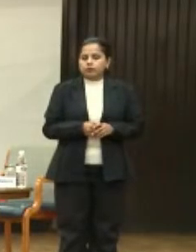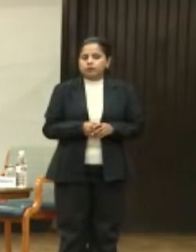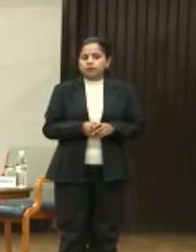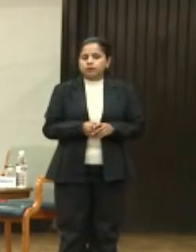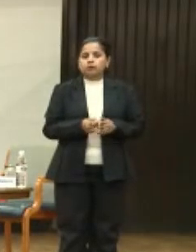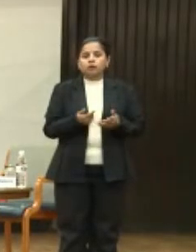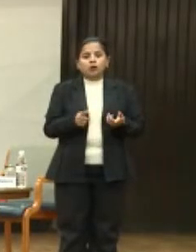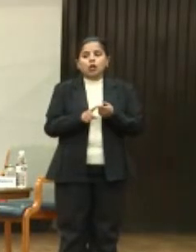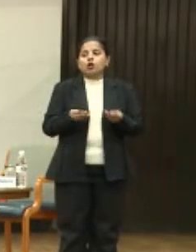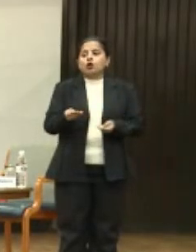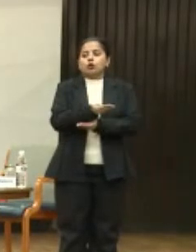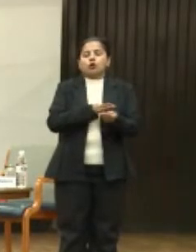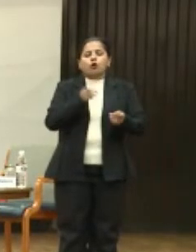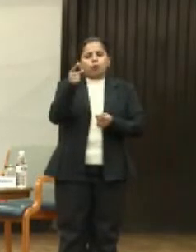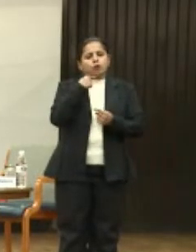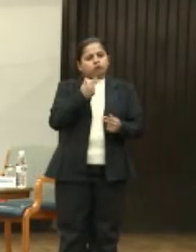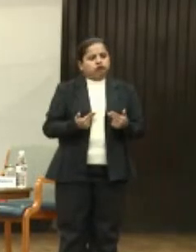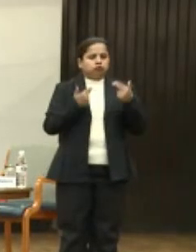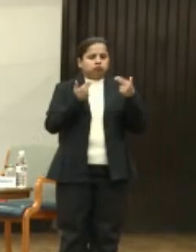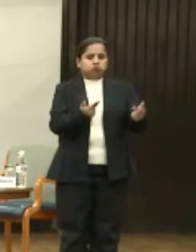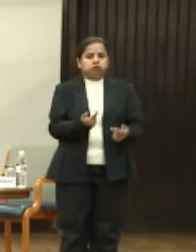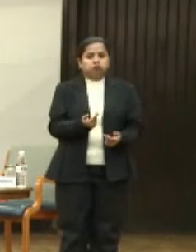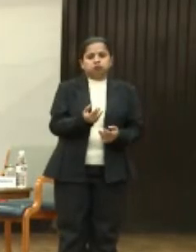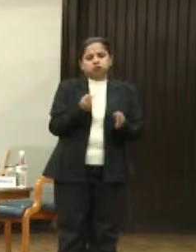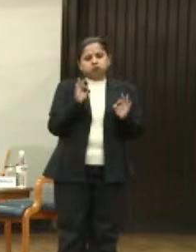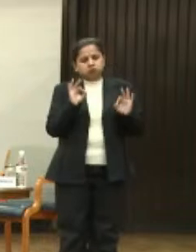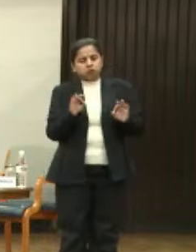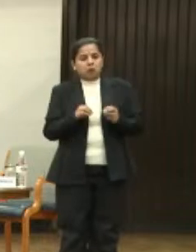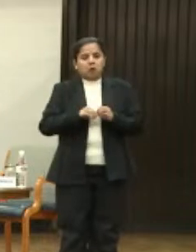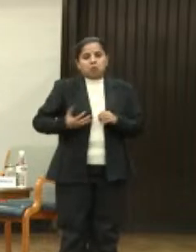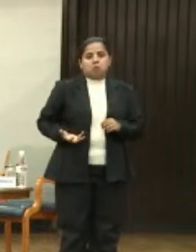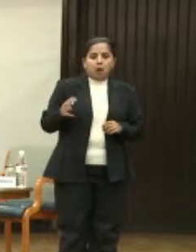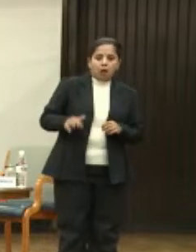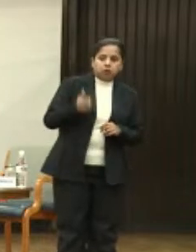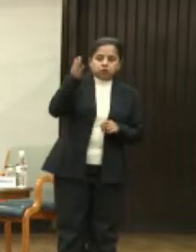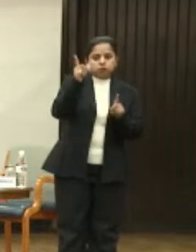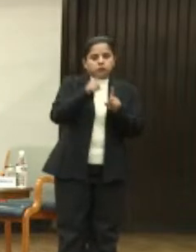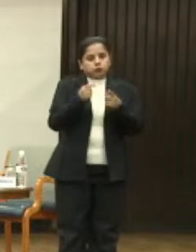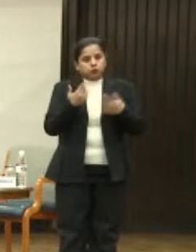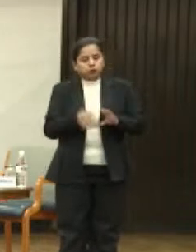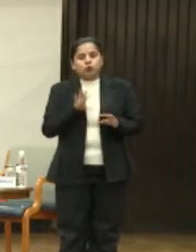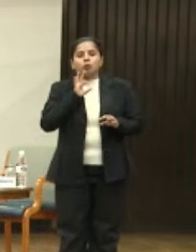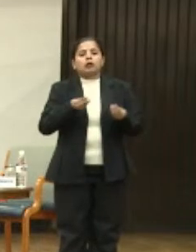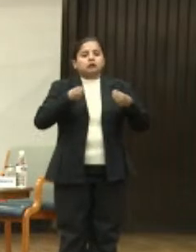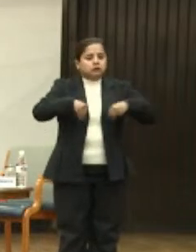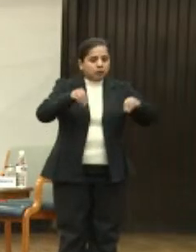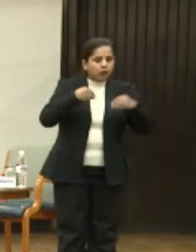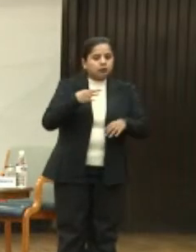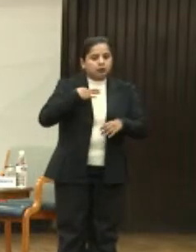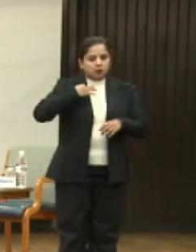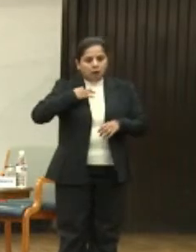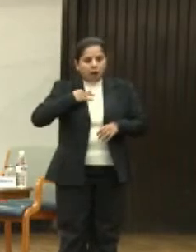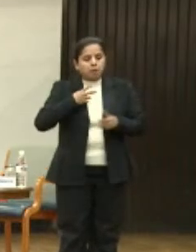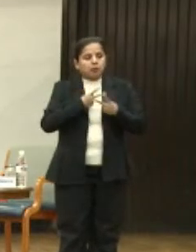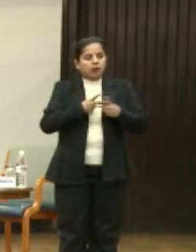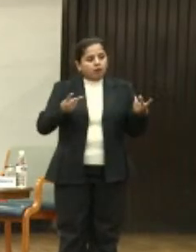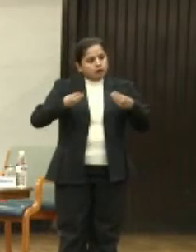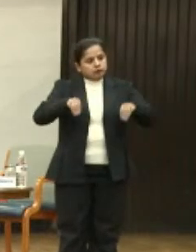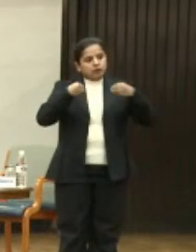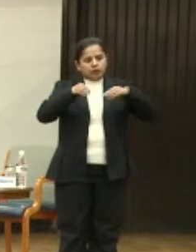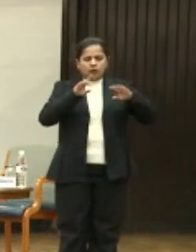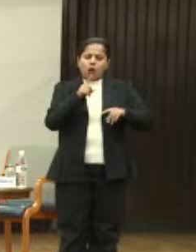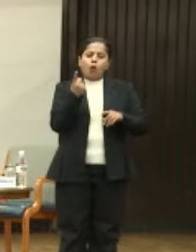Oh, economists will talk about the wonderful things that Bangladesh has done in exports of textiles and garments, particularly garments.